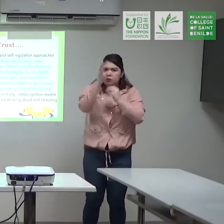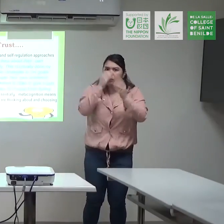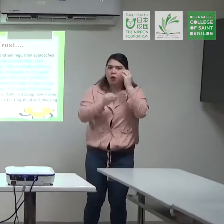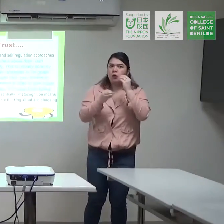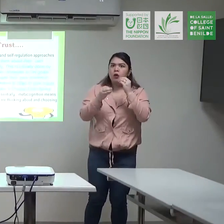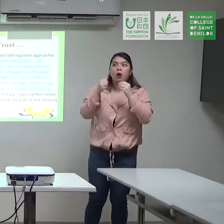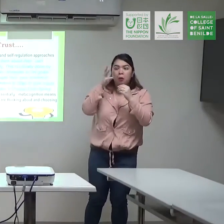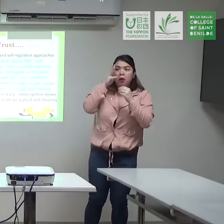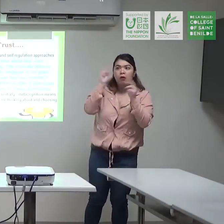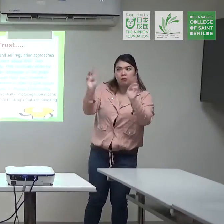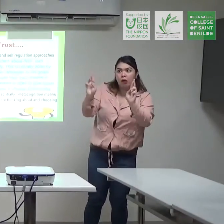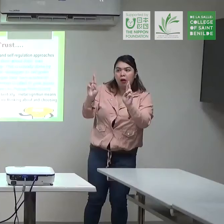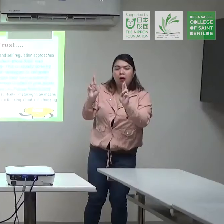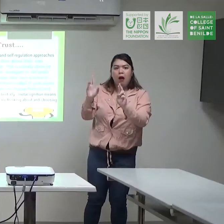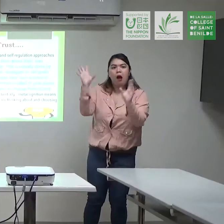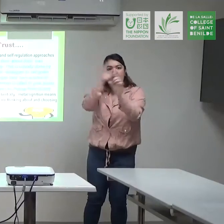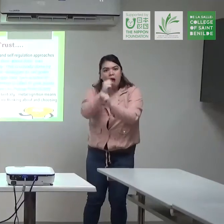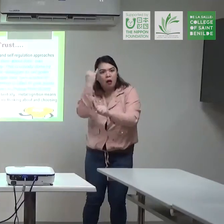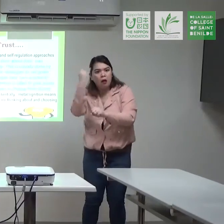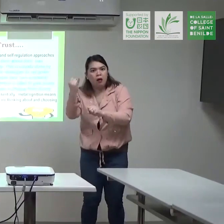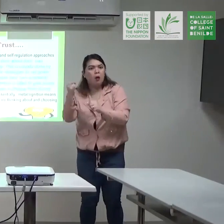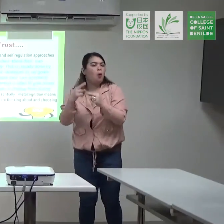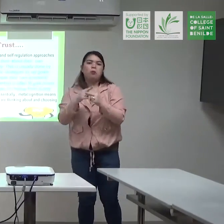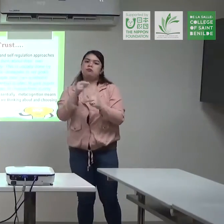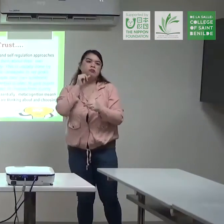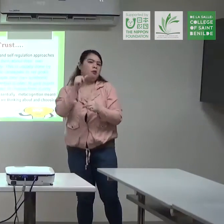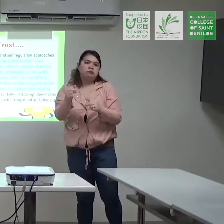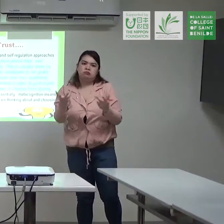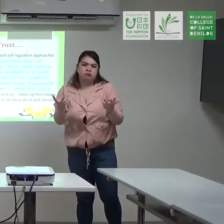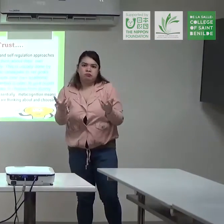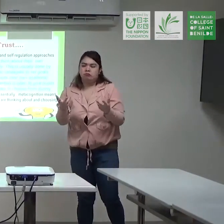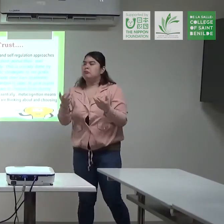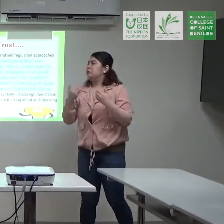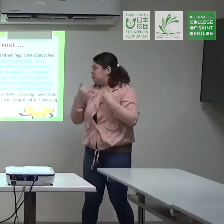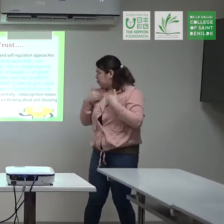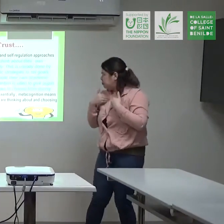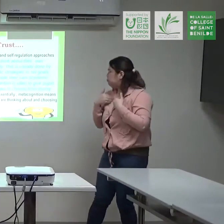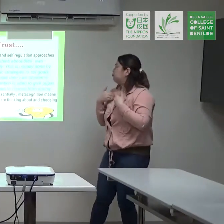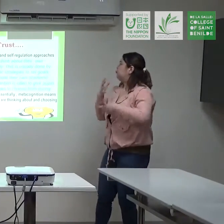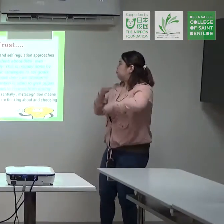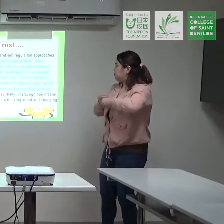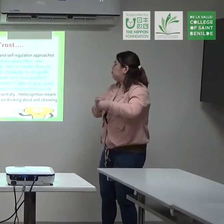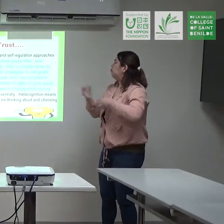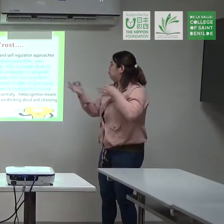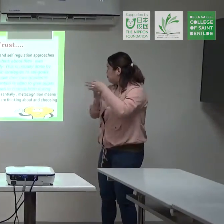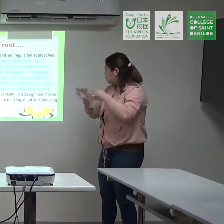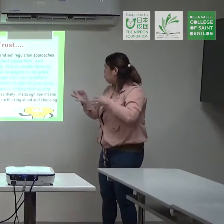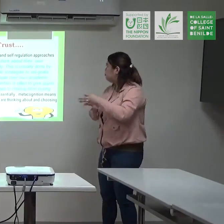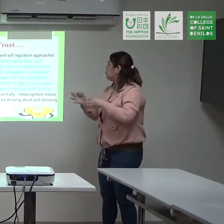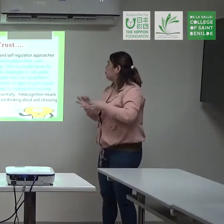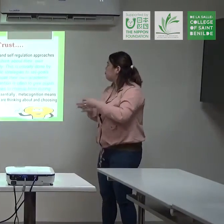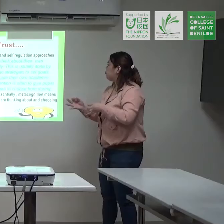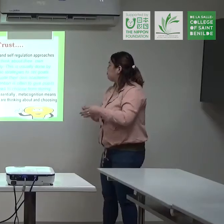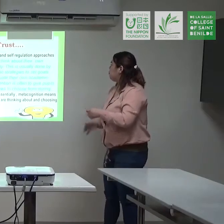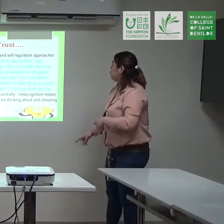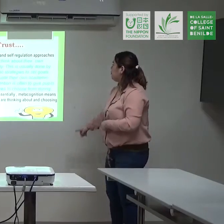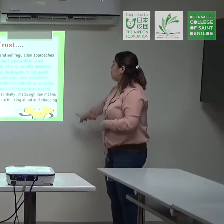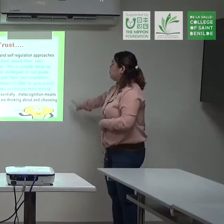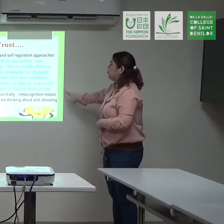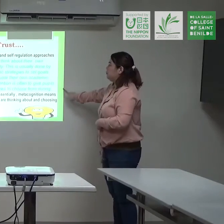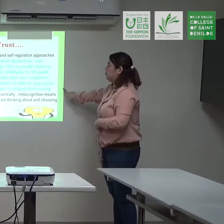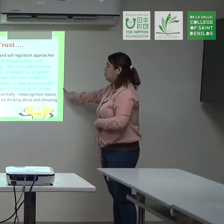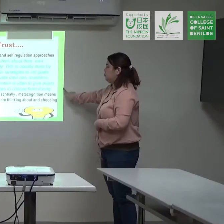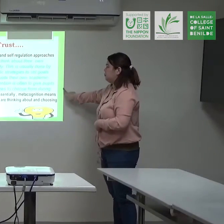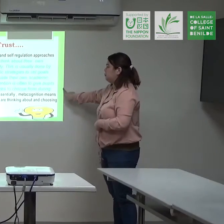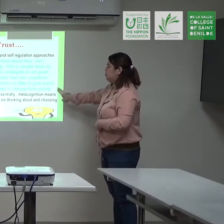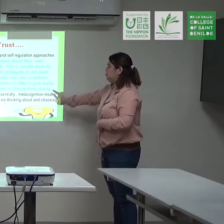or herself, right? Okay. The intention is often to give pupils a repertoire of strategies